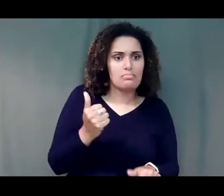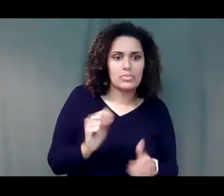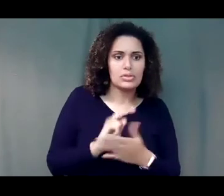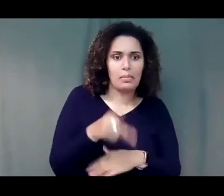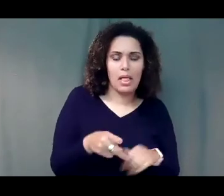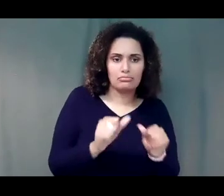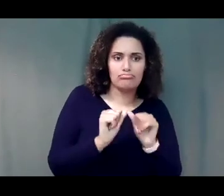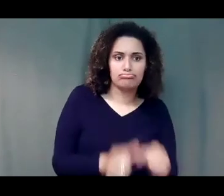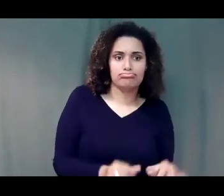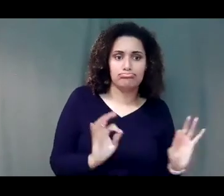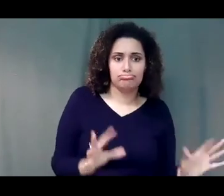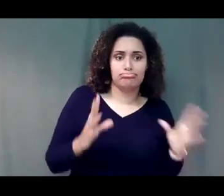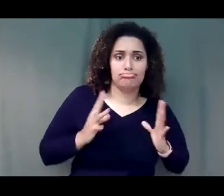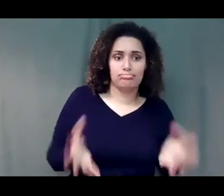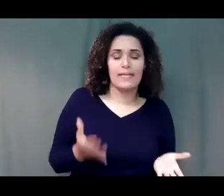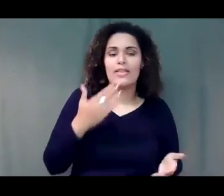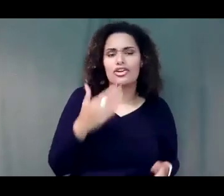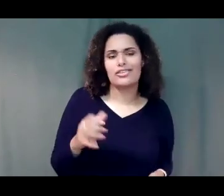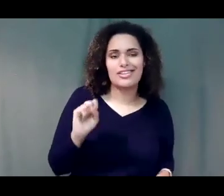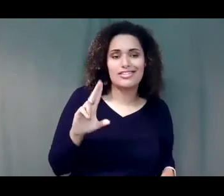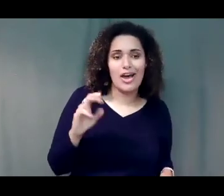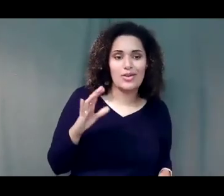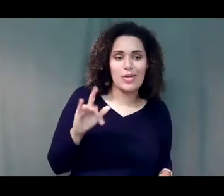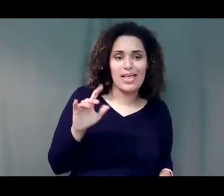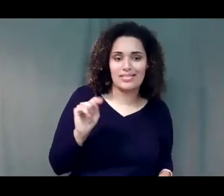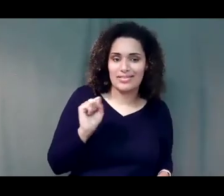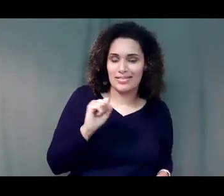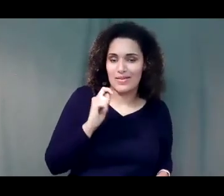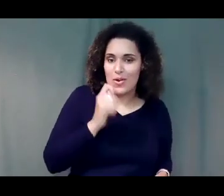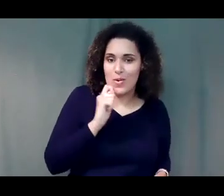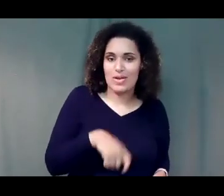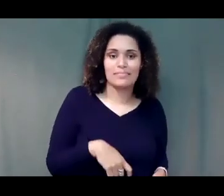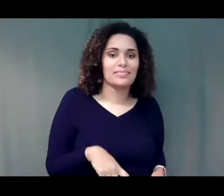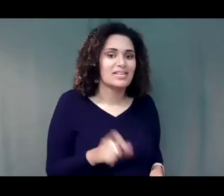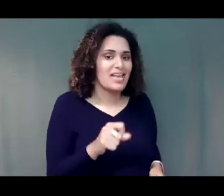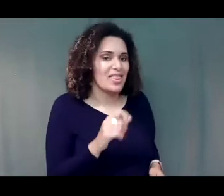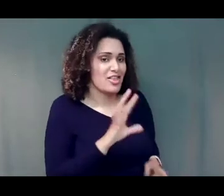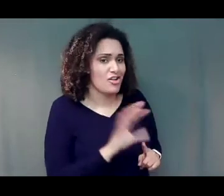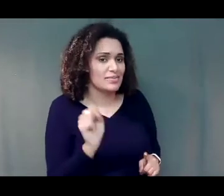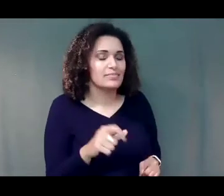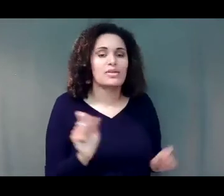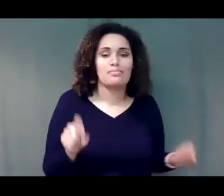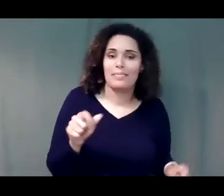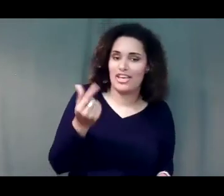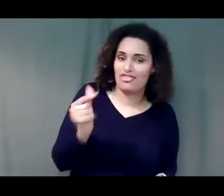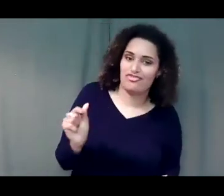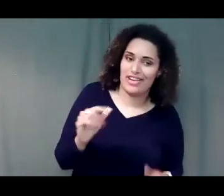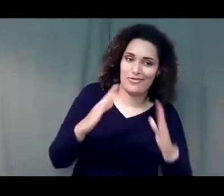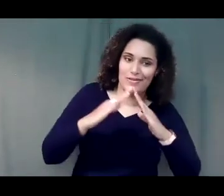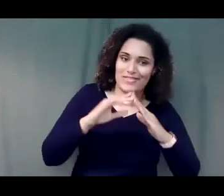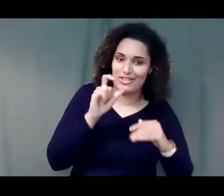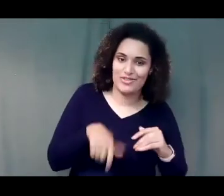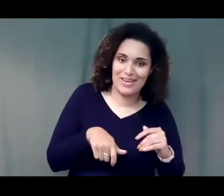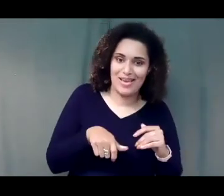all succulents. They're pretty cool. They're amazing. Yes, there are probably green roofs that shouldn't be green roofs.